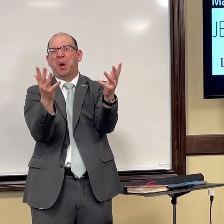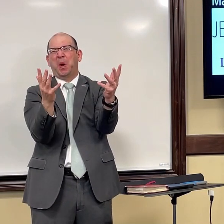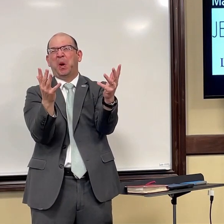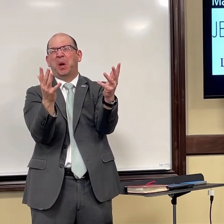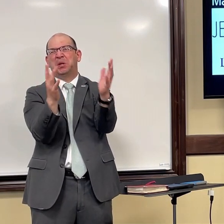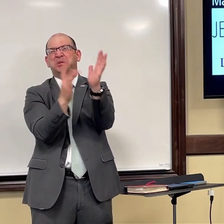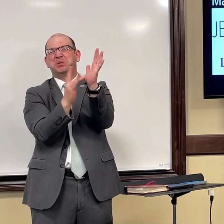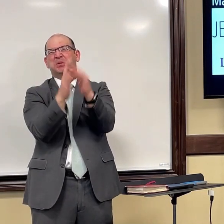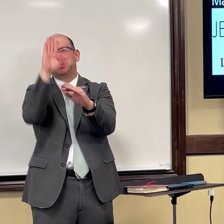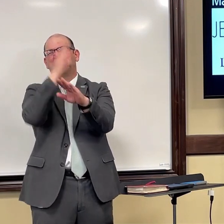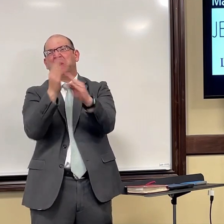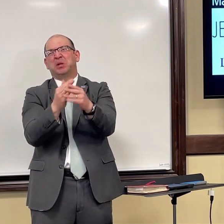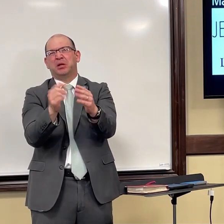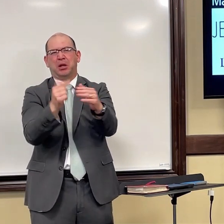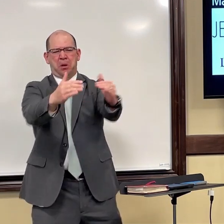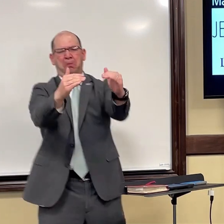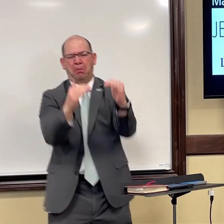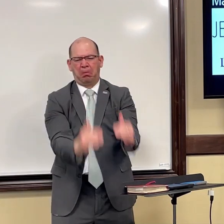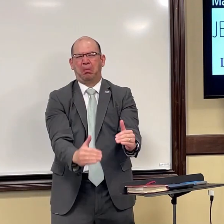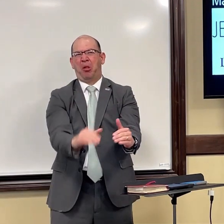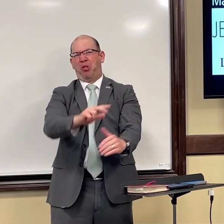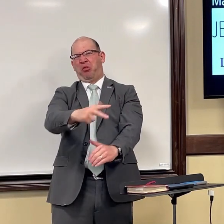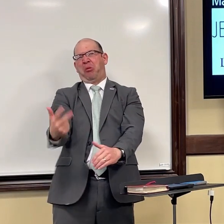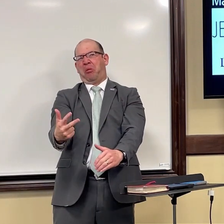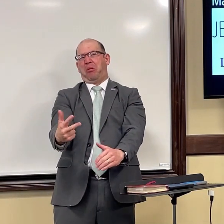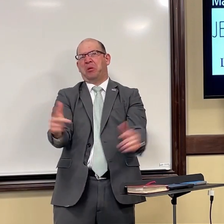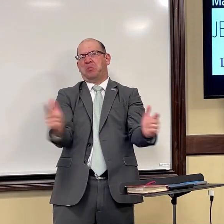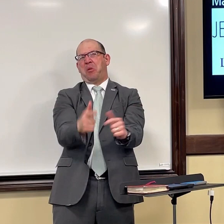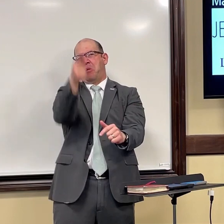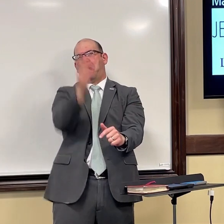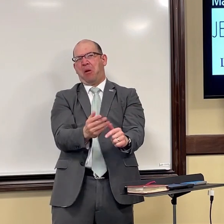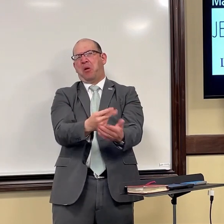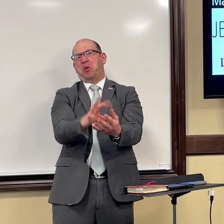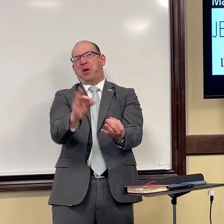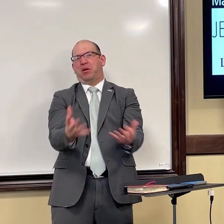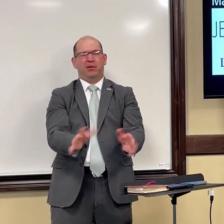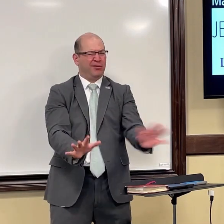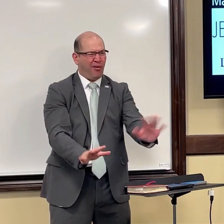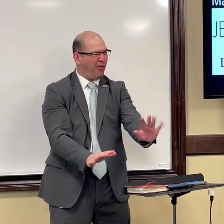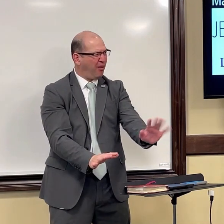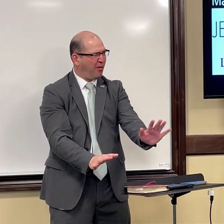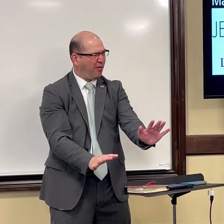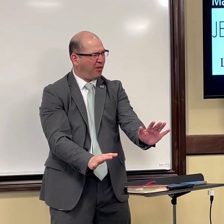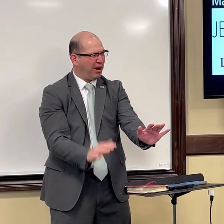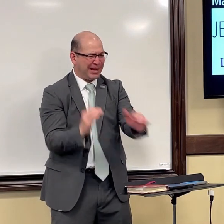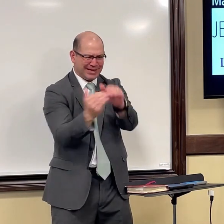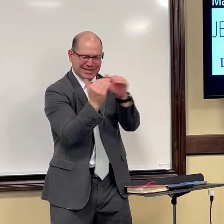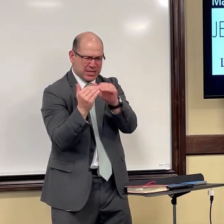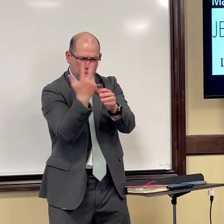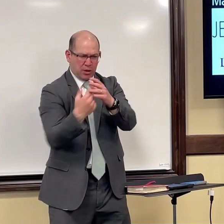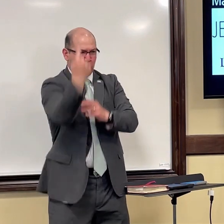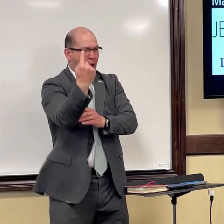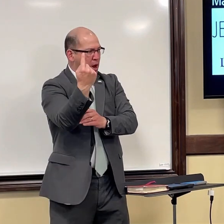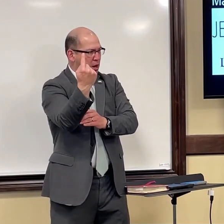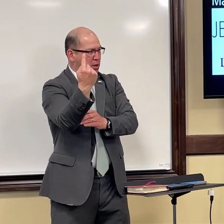him, and then the Holy Spirit is below Jesus. No, that's not the way that works. They are